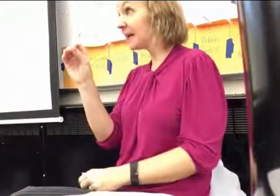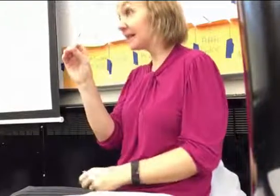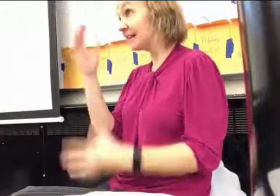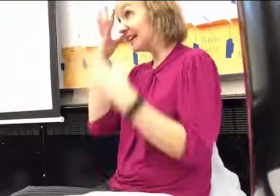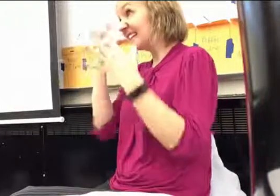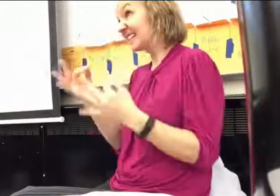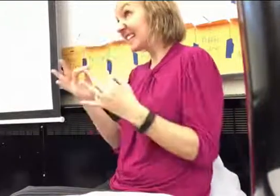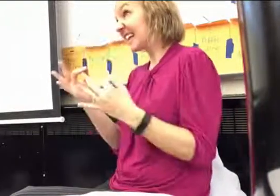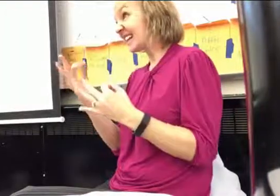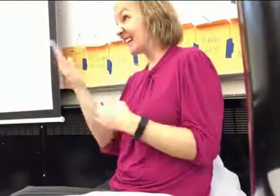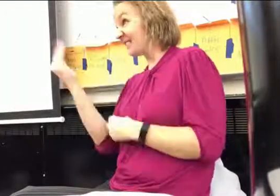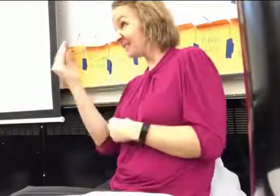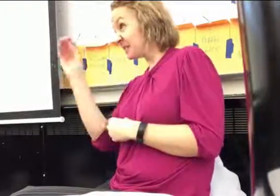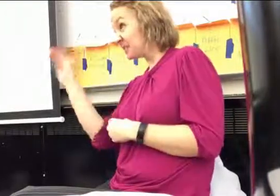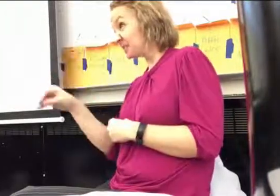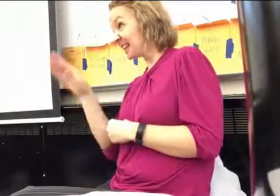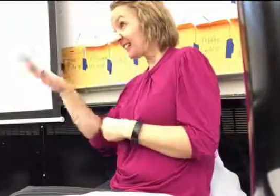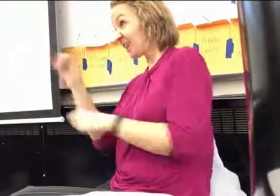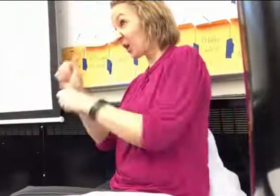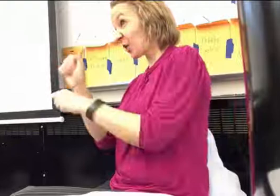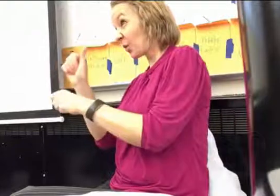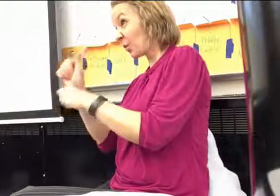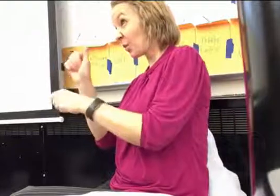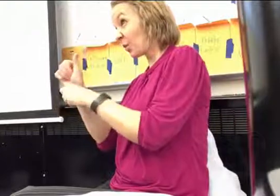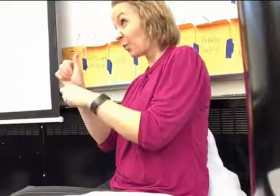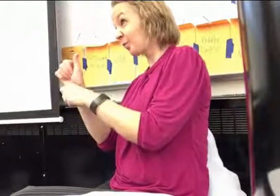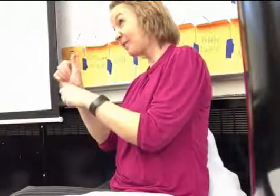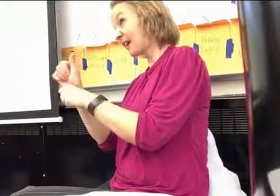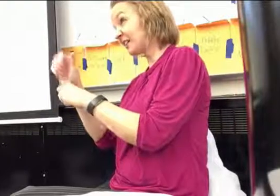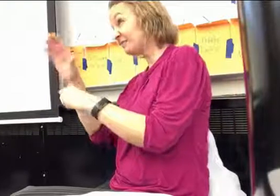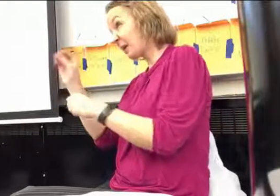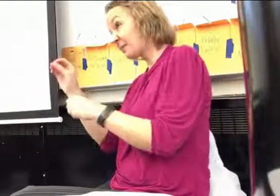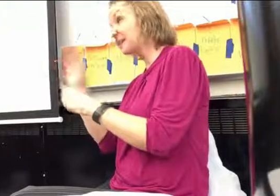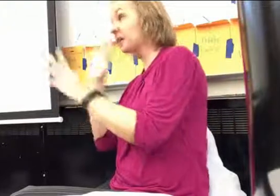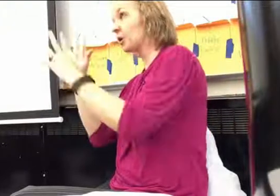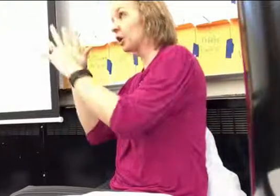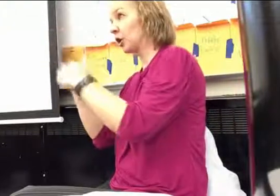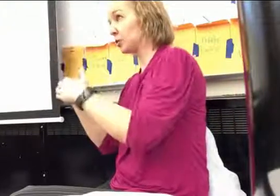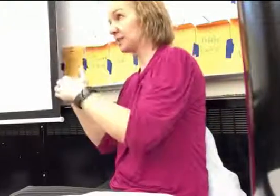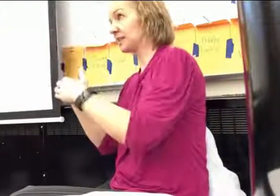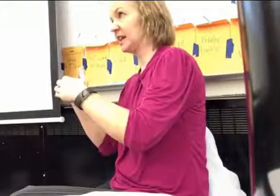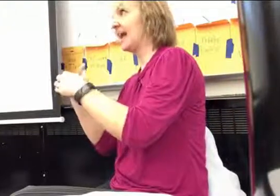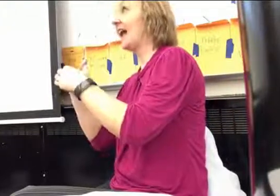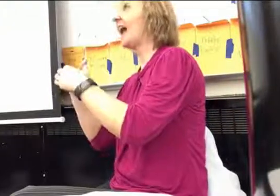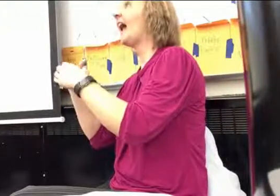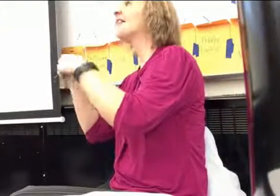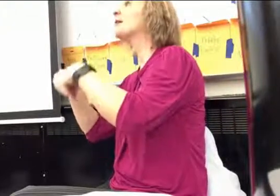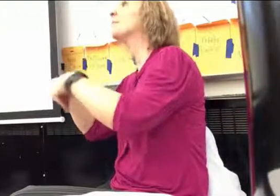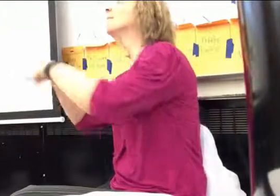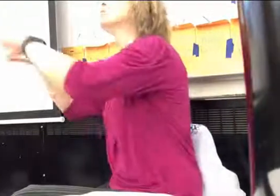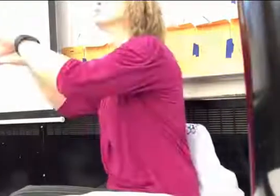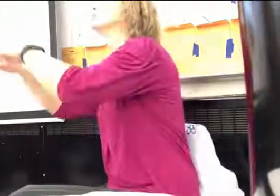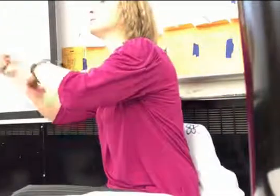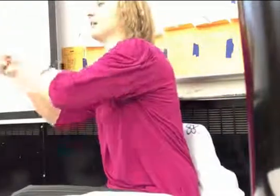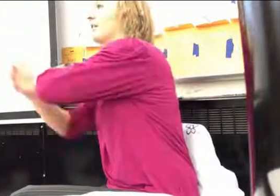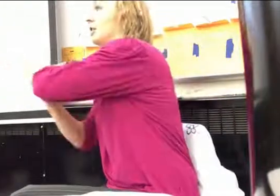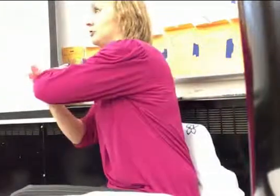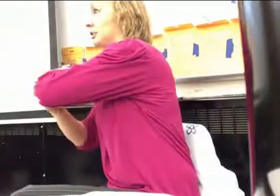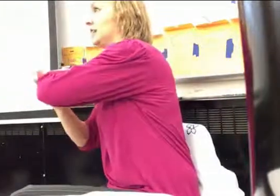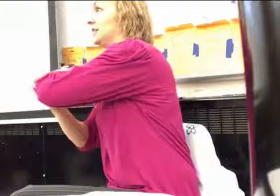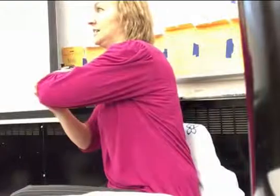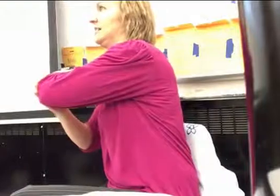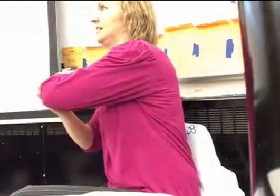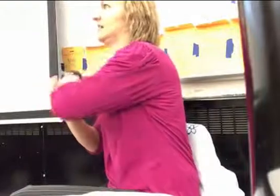close 15% of their workforce in the United States, and they were going to move them to another country. Globalizing,